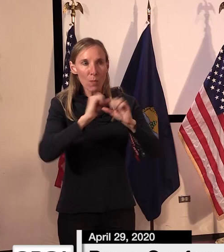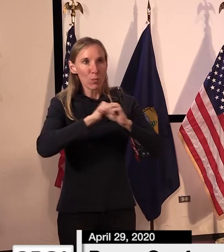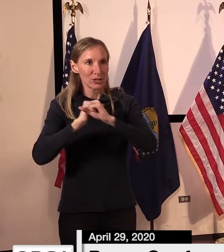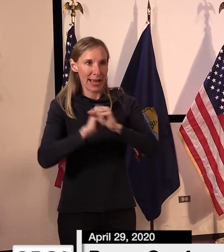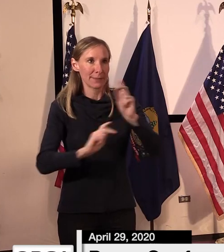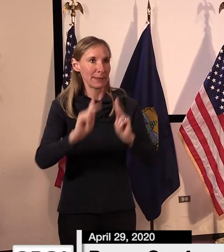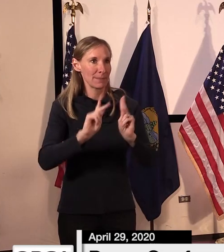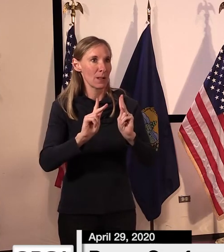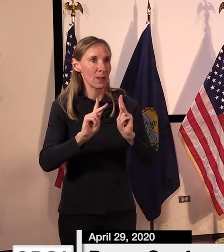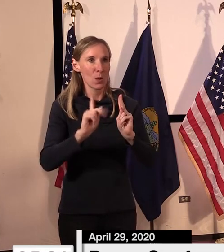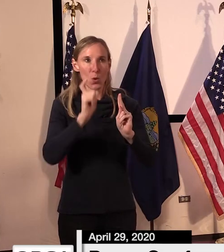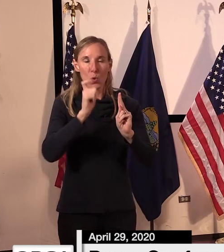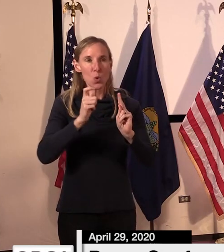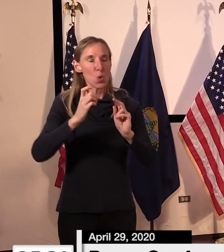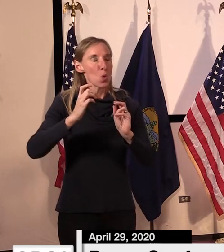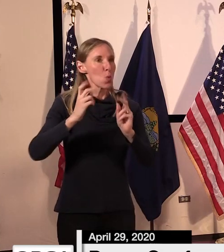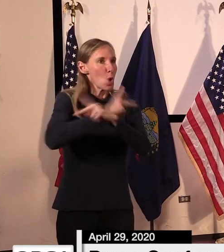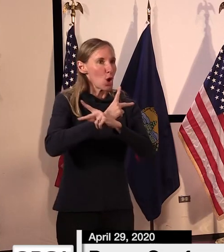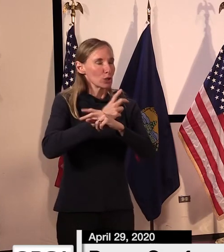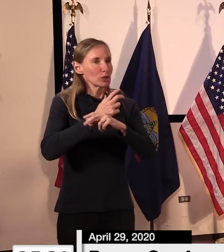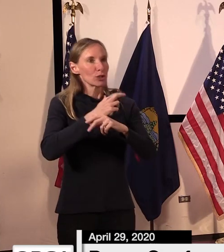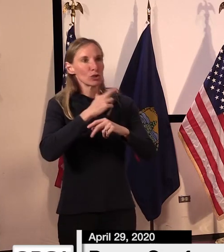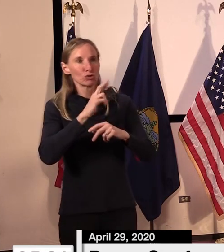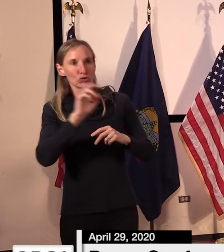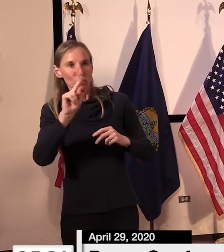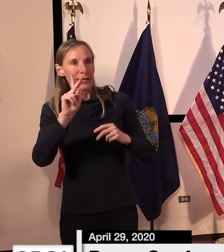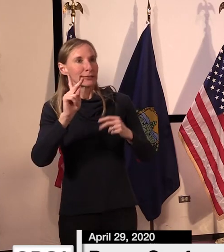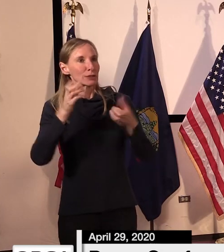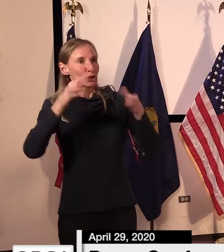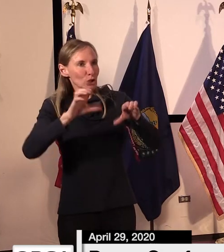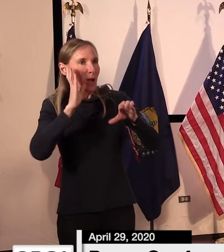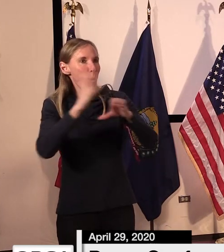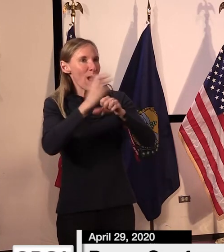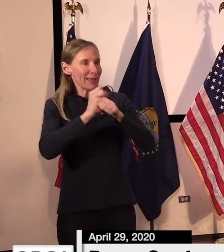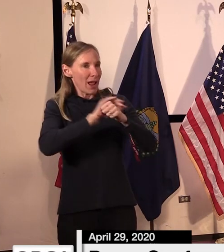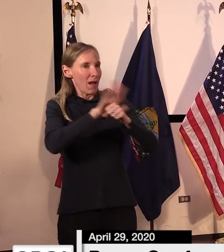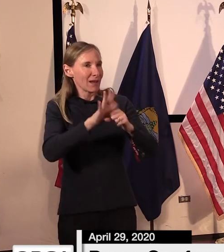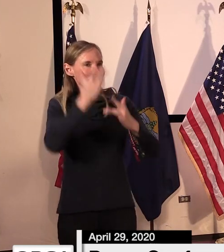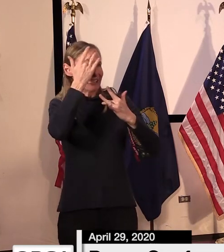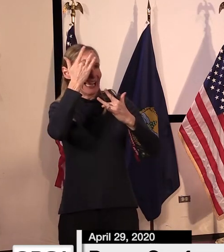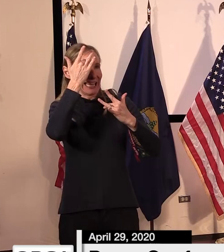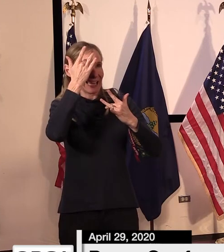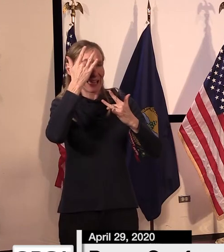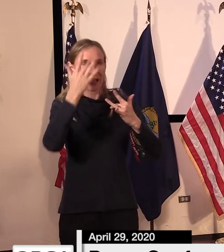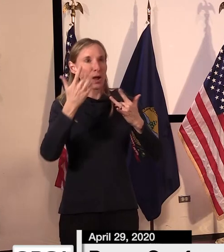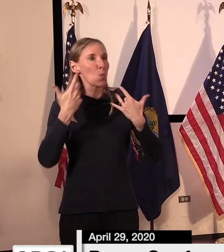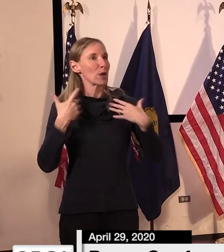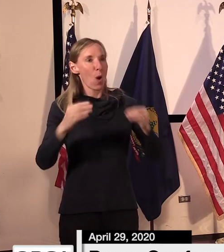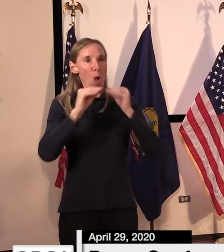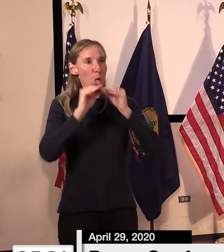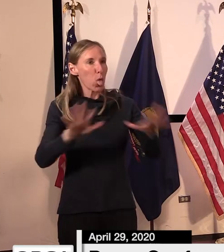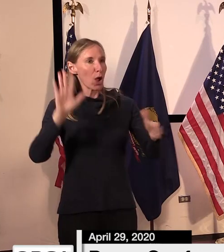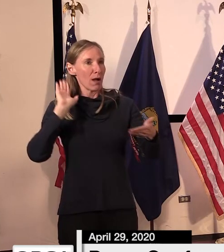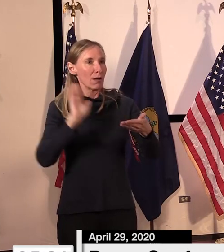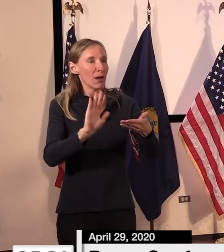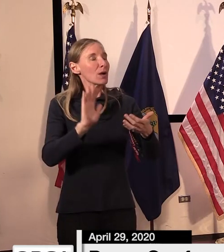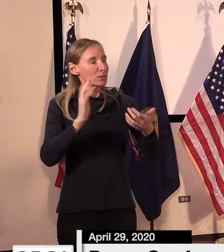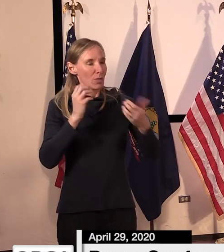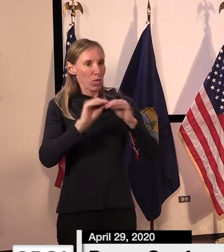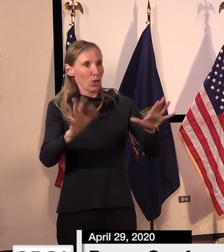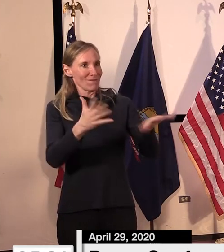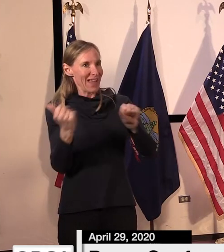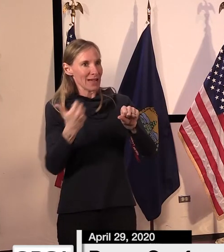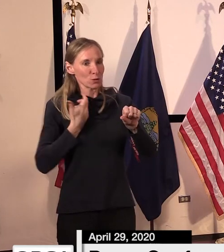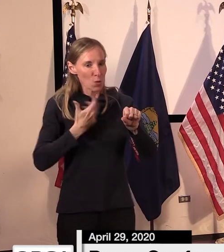from COVID-19. Continue to slow the spread of this virus and quickly respond to outbreaks as they